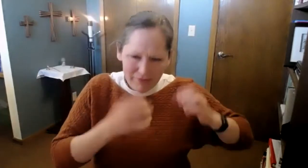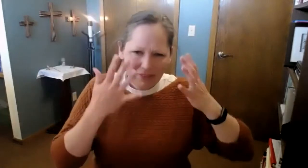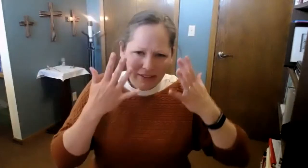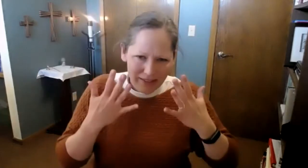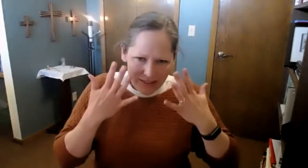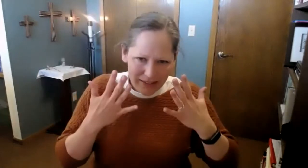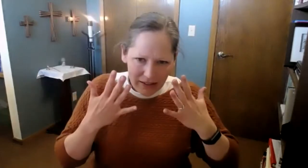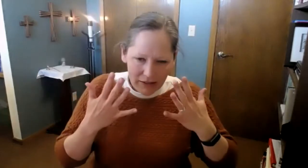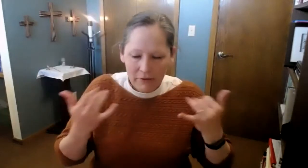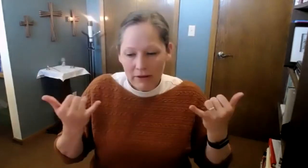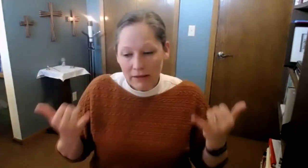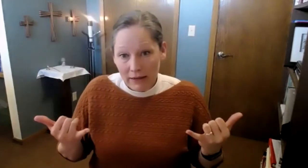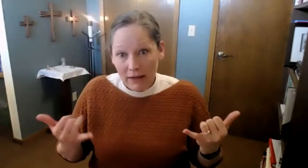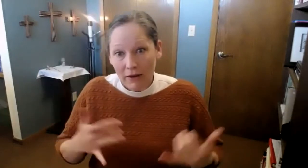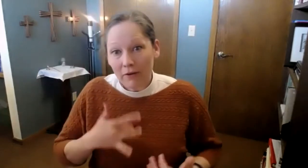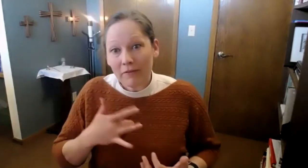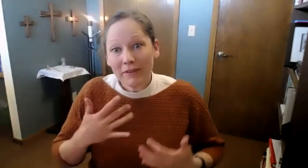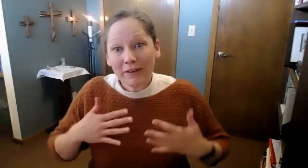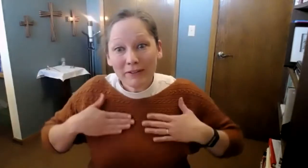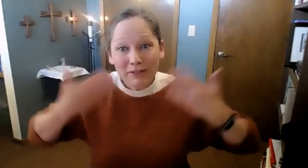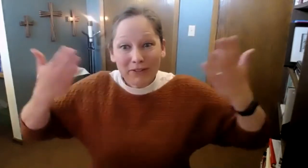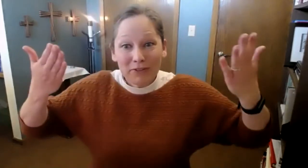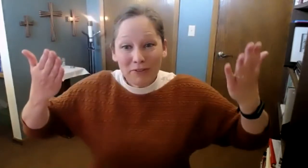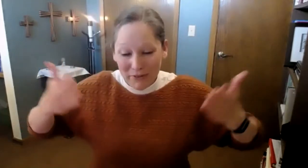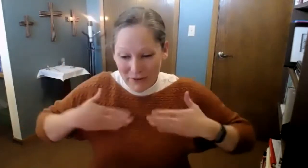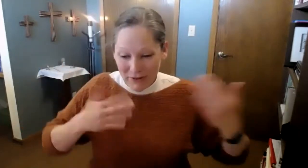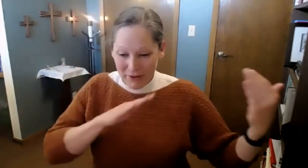Sorrow has given way to joy and hope.